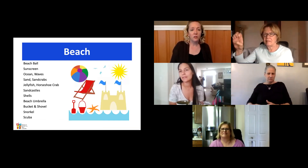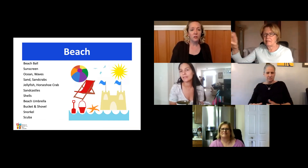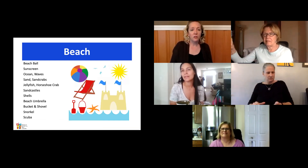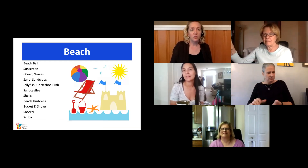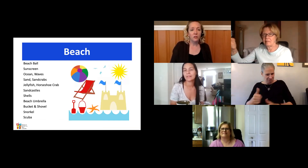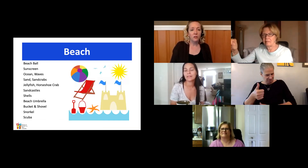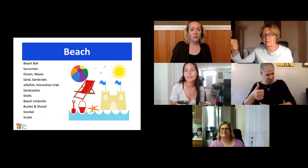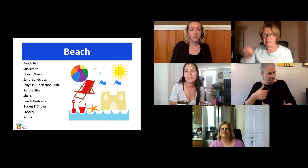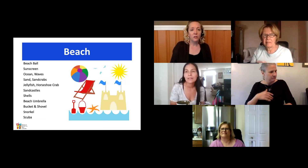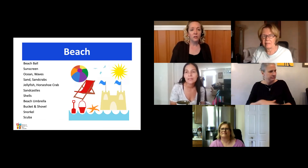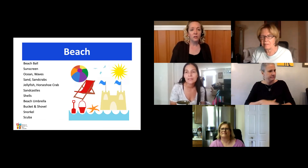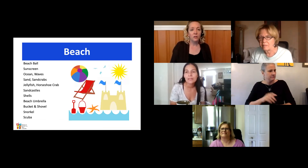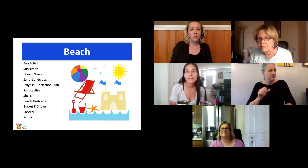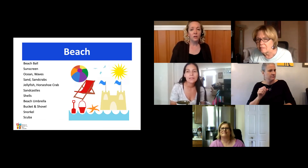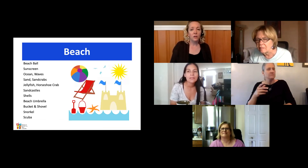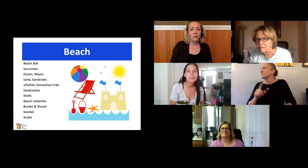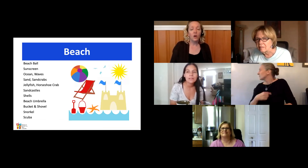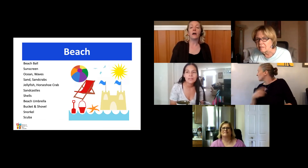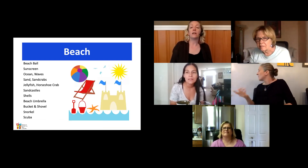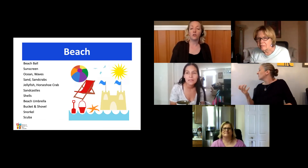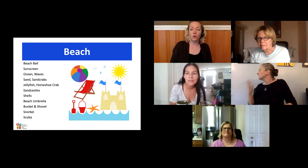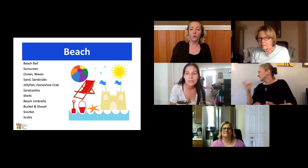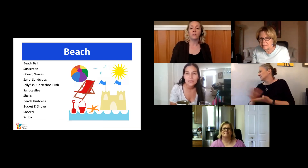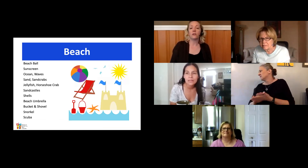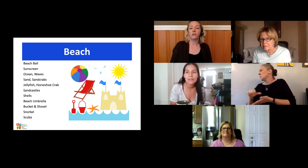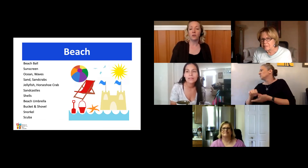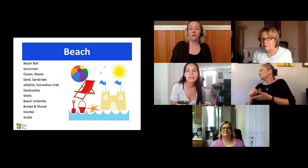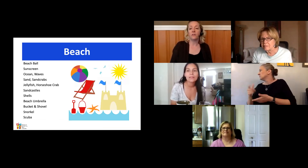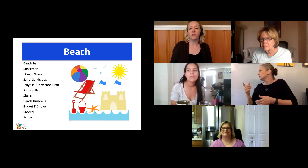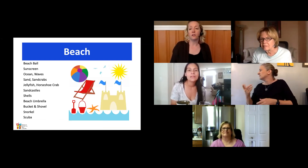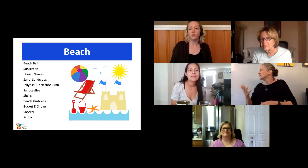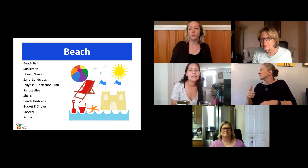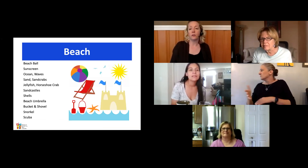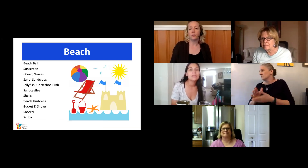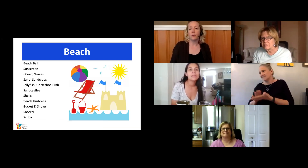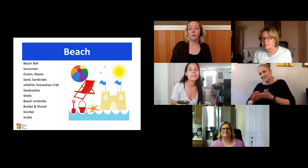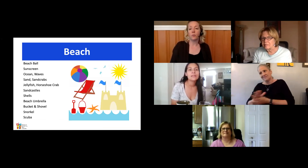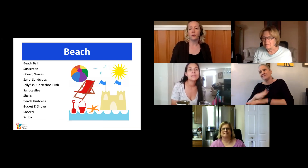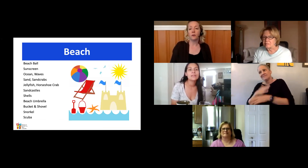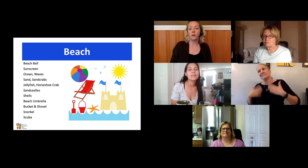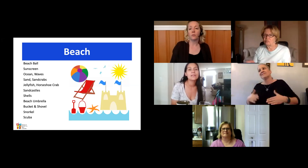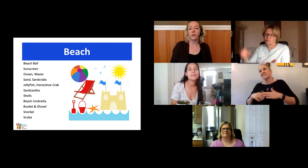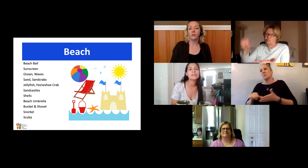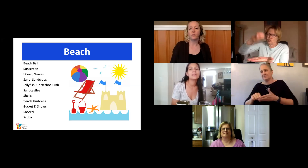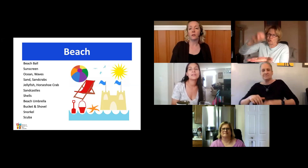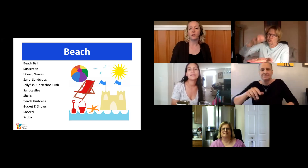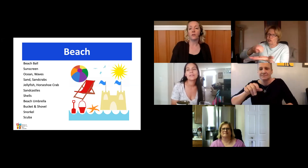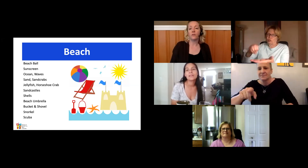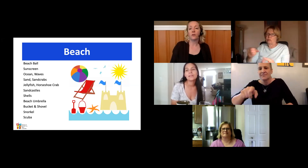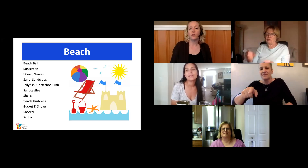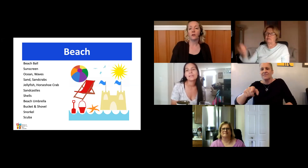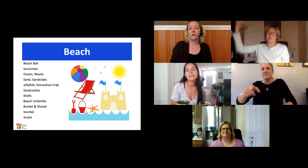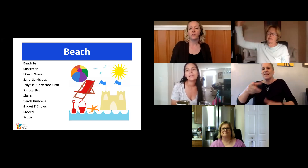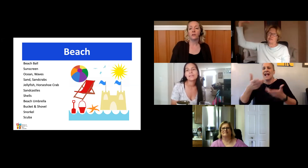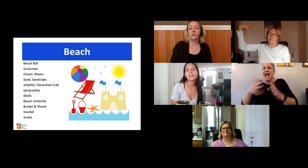oh, that is a good one. Sunscreen. That is a good one. That's probably important. Now I'm thinking to myself, suntan lotion. Yeah,